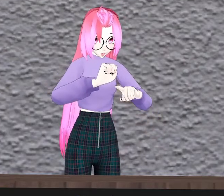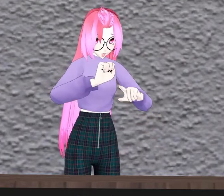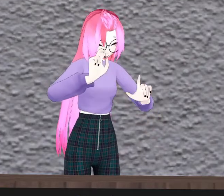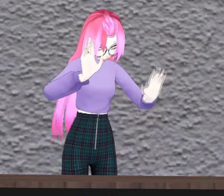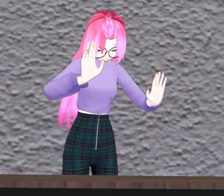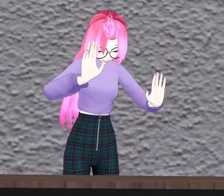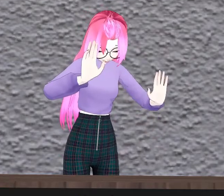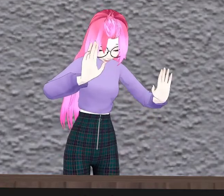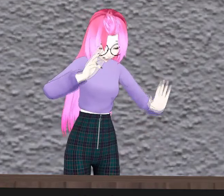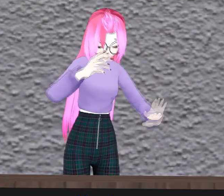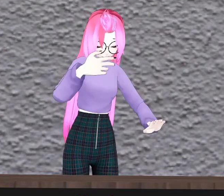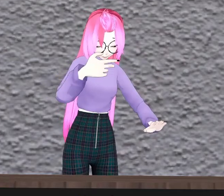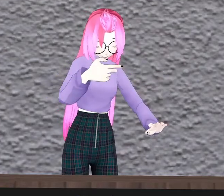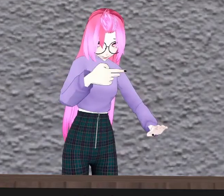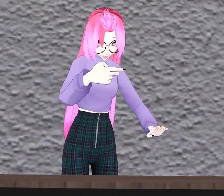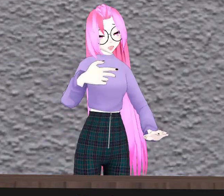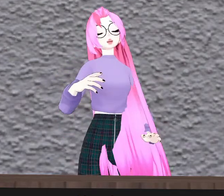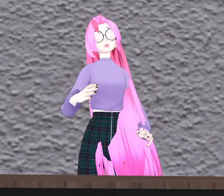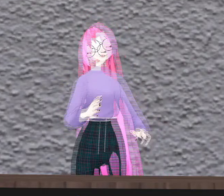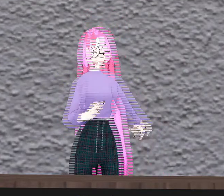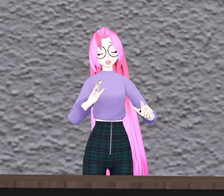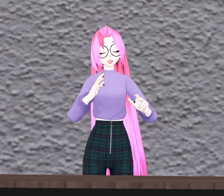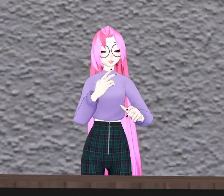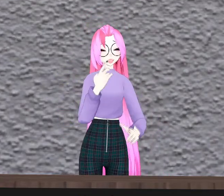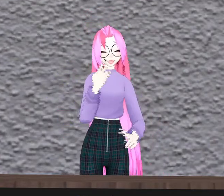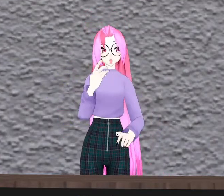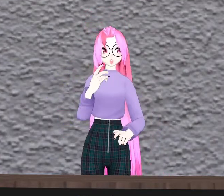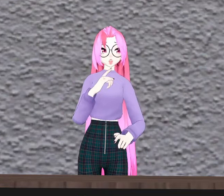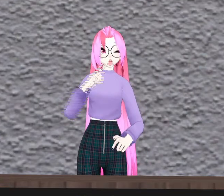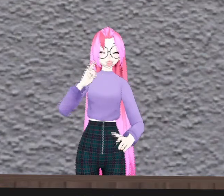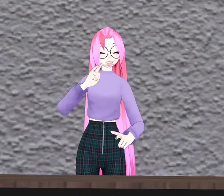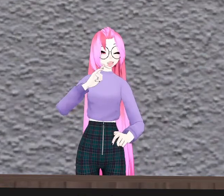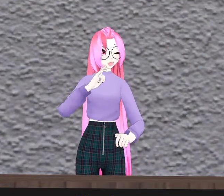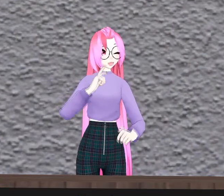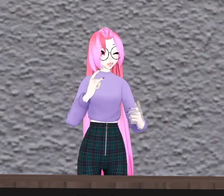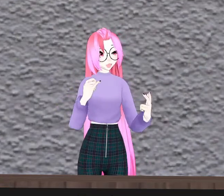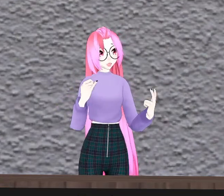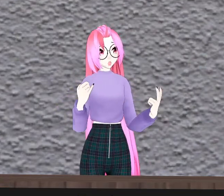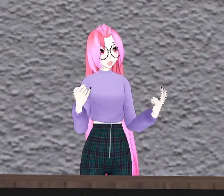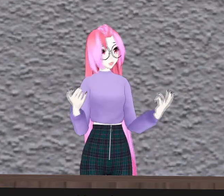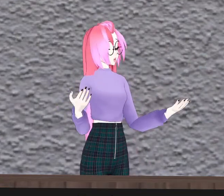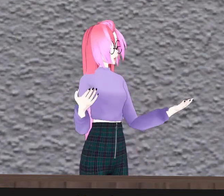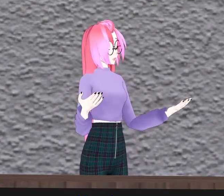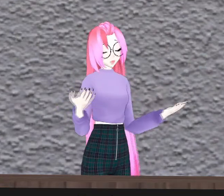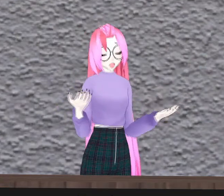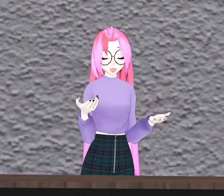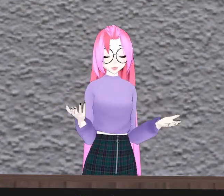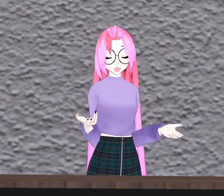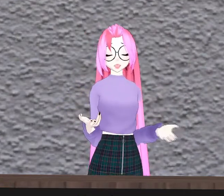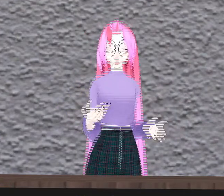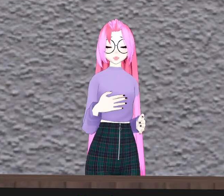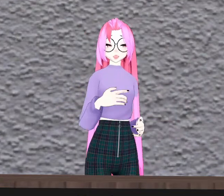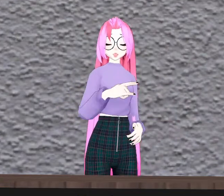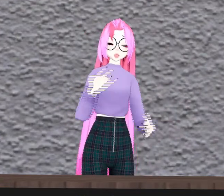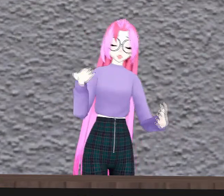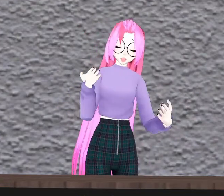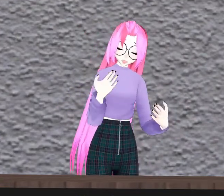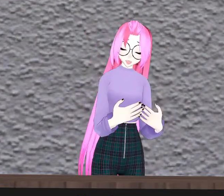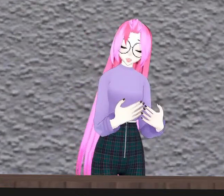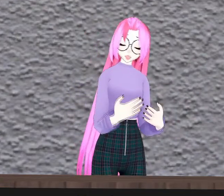E. Wait, I messed up. A like, and you were just seeing this deaf person being like, dude, what? Like, they were arrested